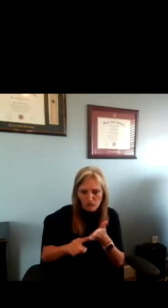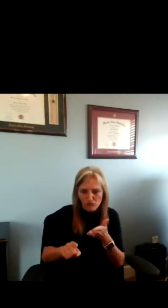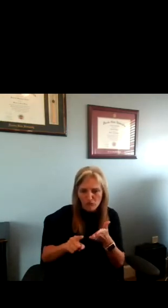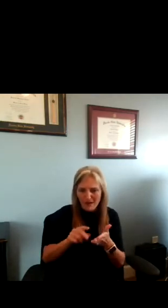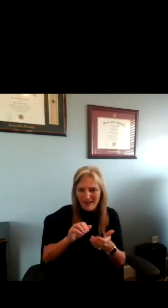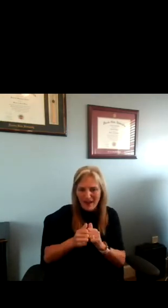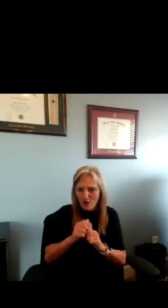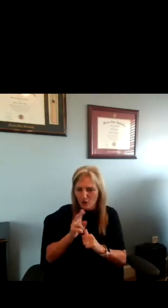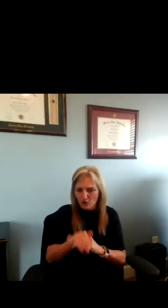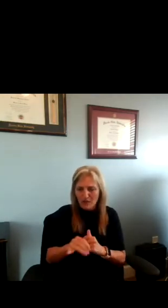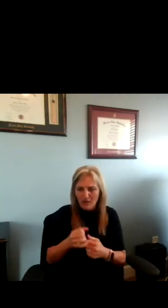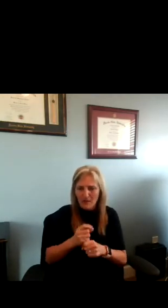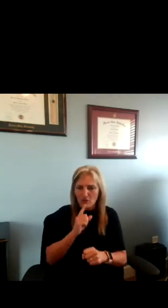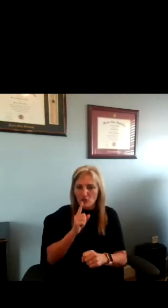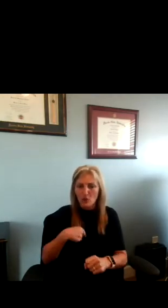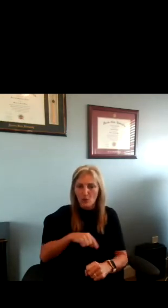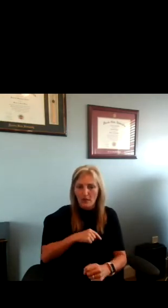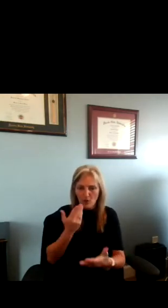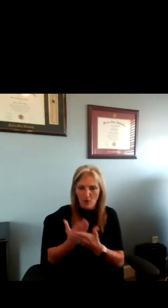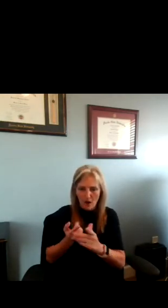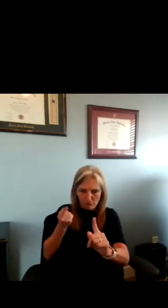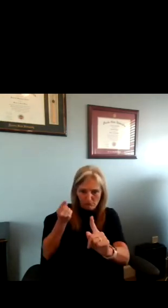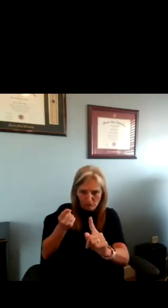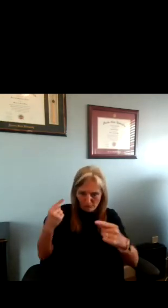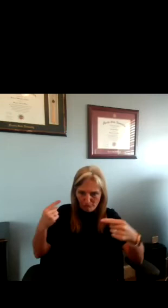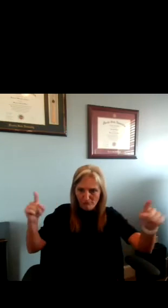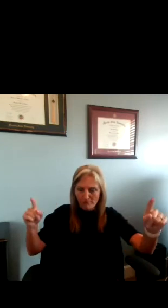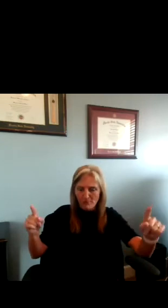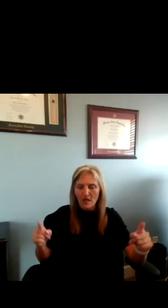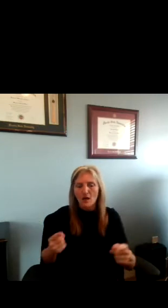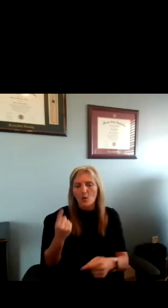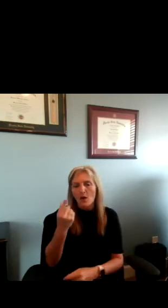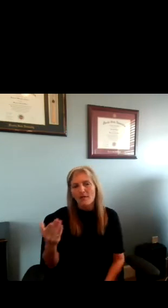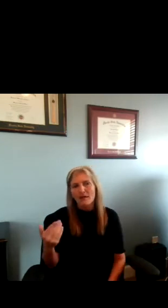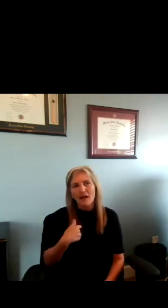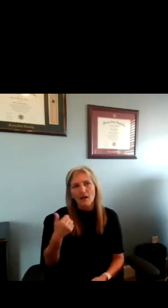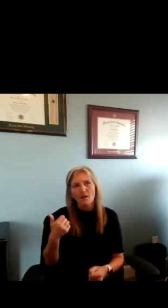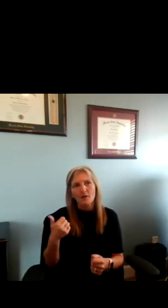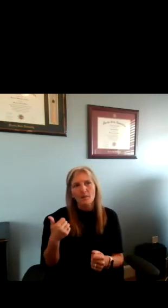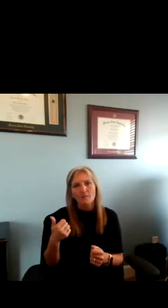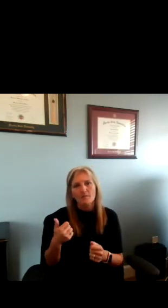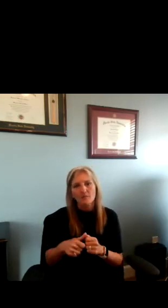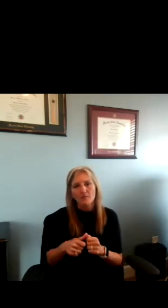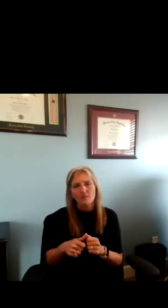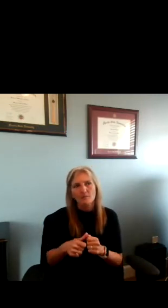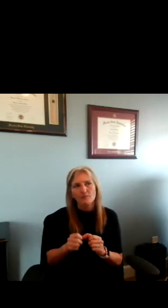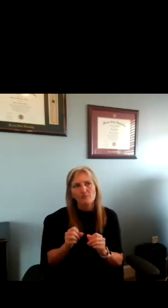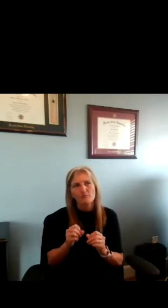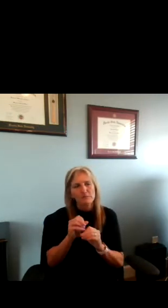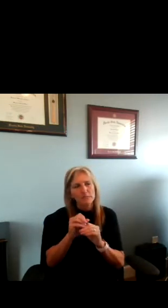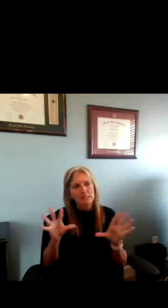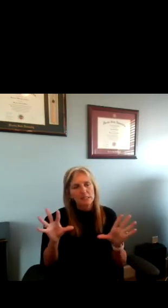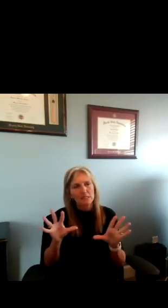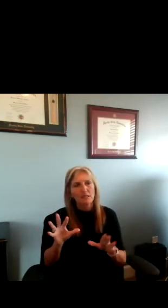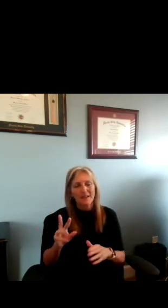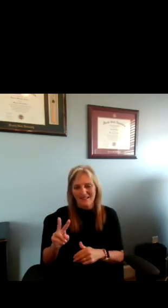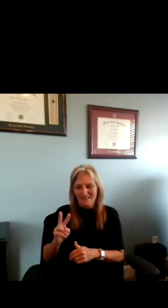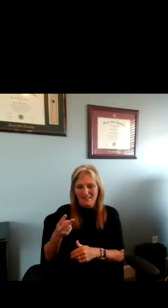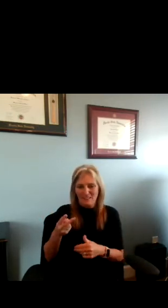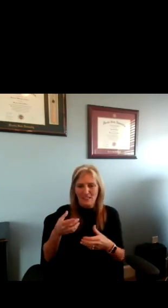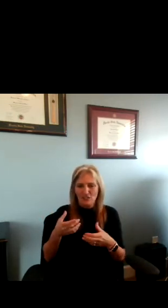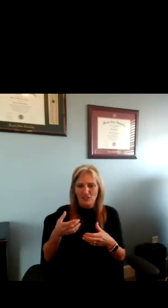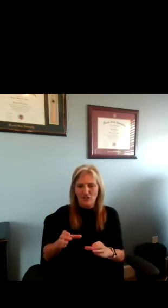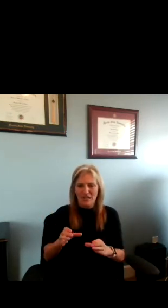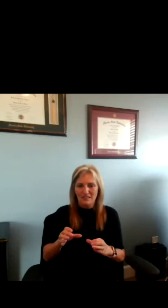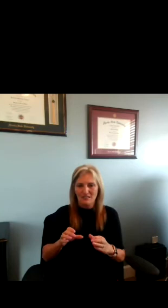we get there? One of the things I remember vividly is when the Second Chance